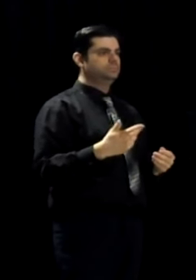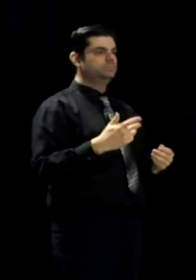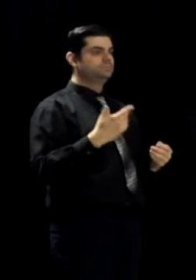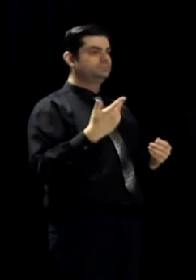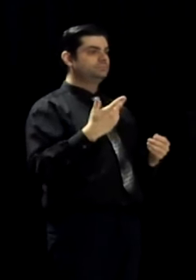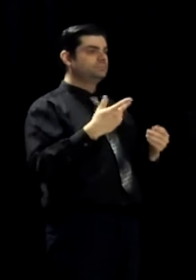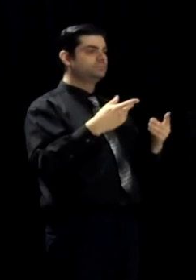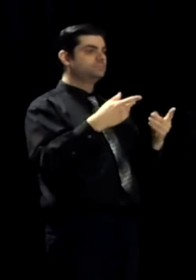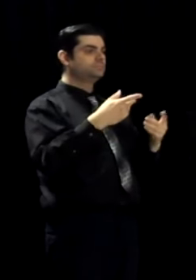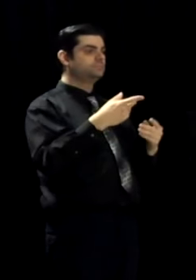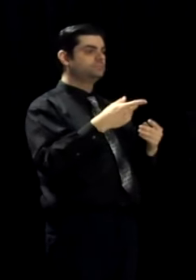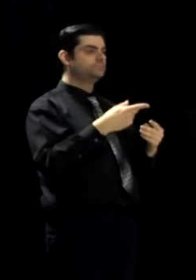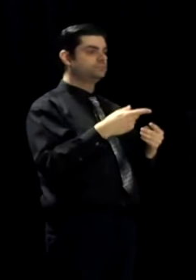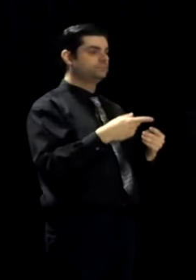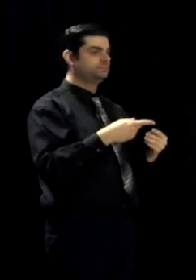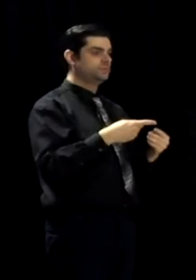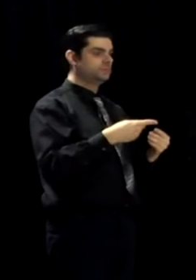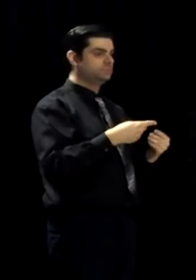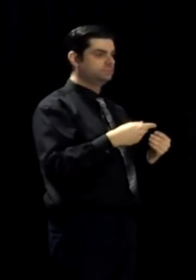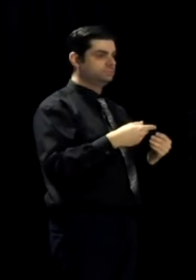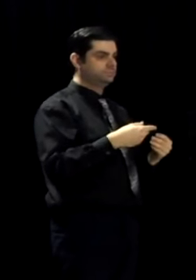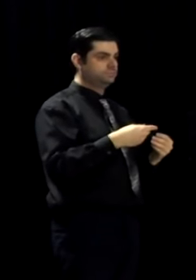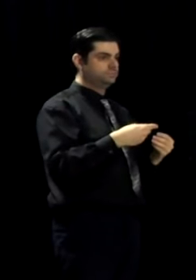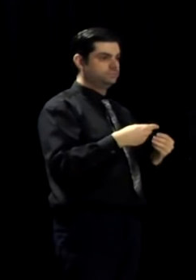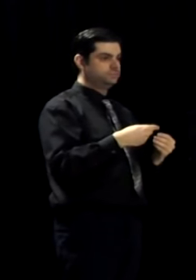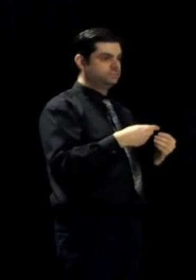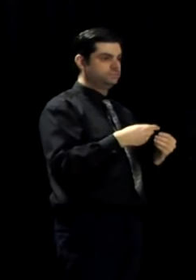a little bit more,